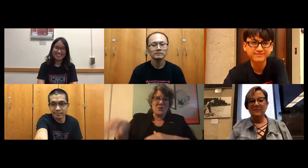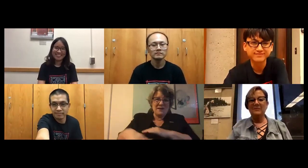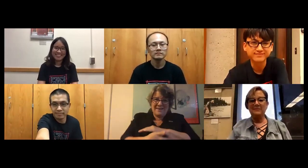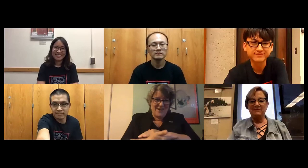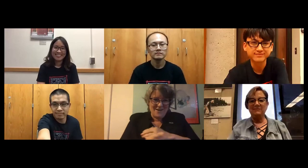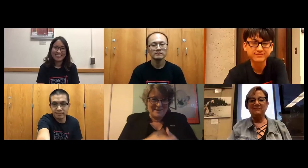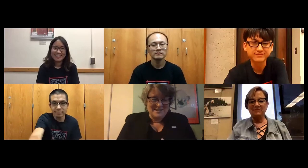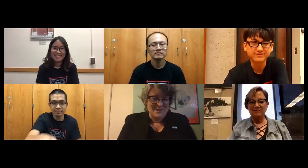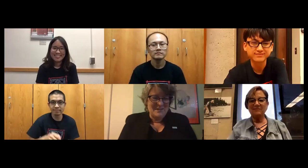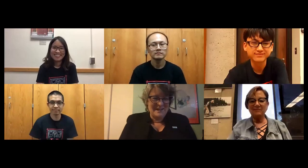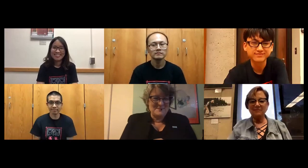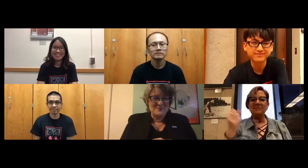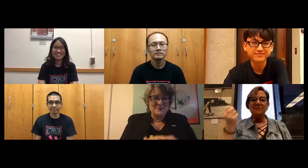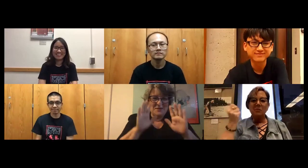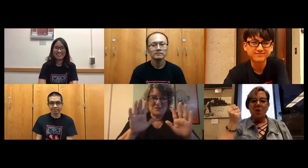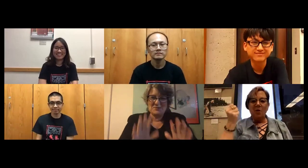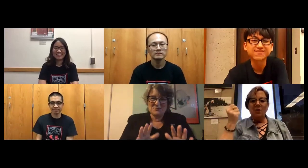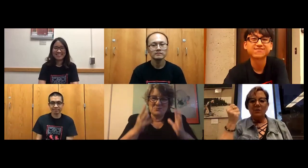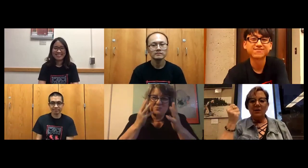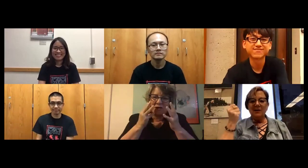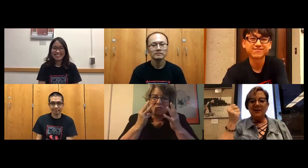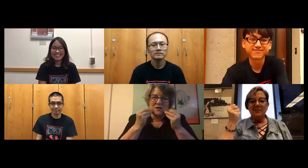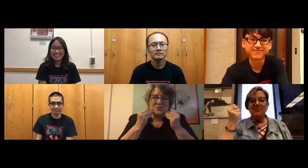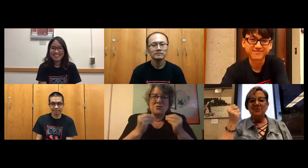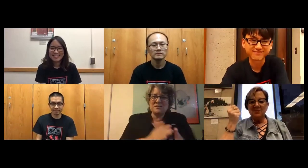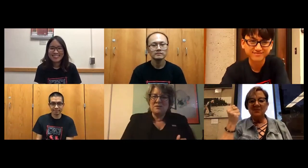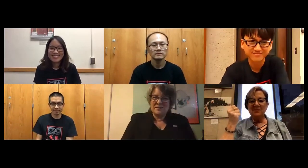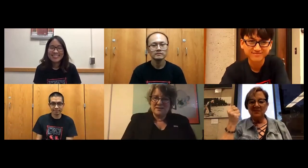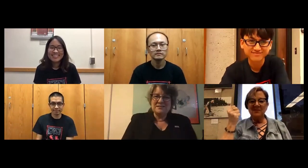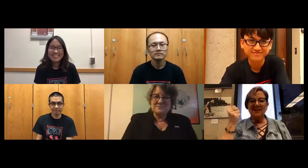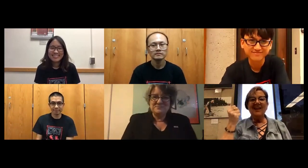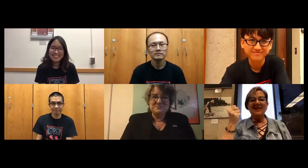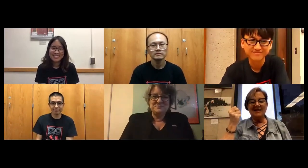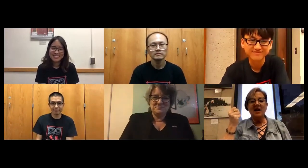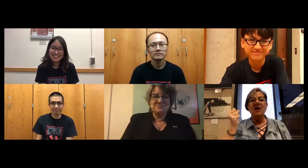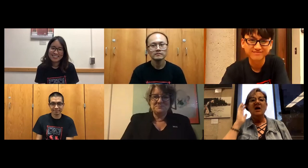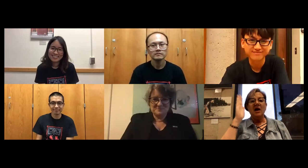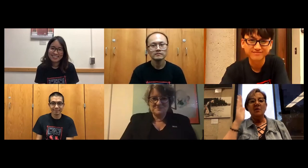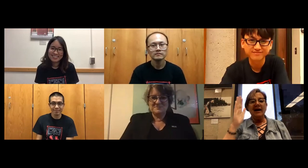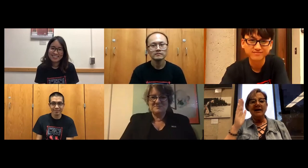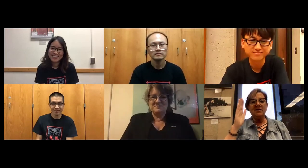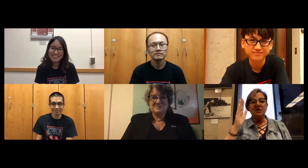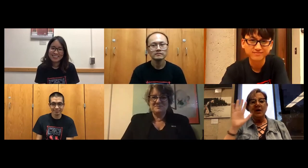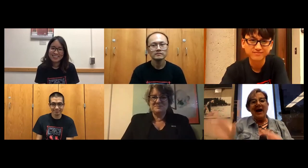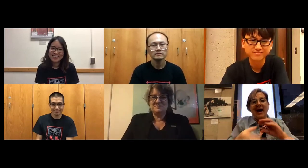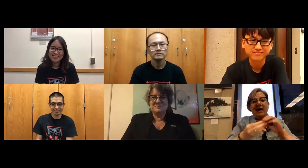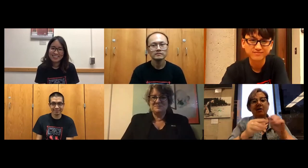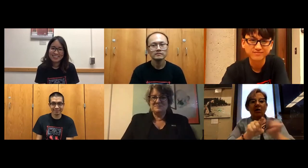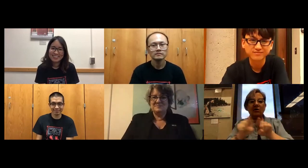night long. So, but what a wonderful experience. Yes. And I would like to add